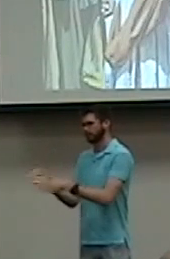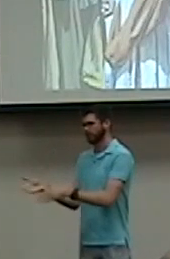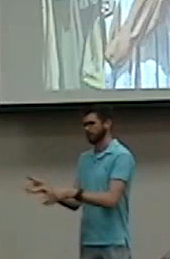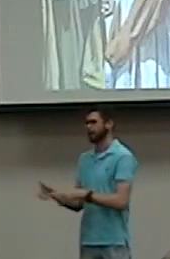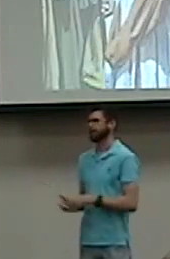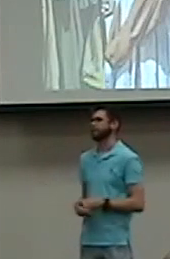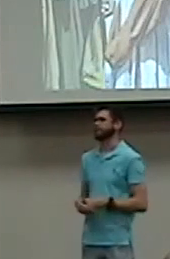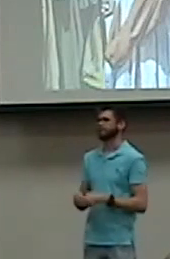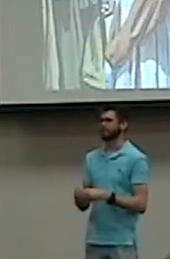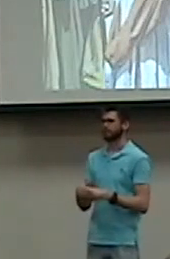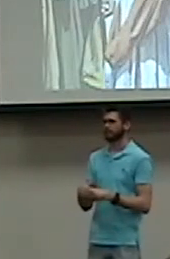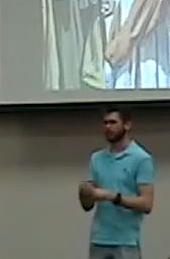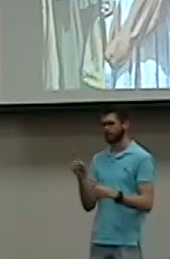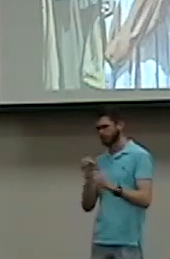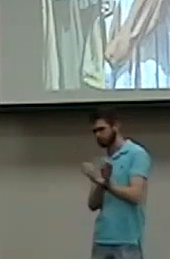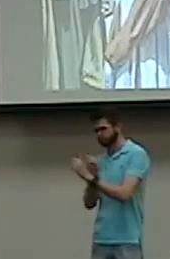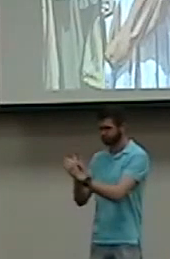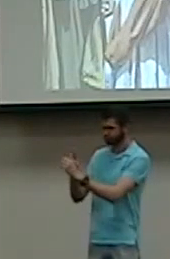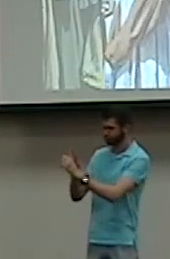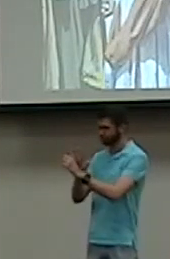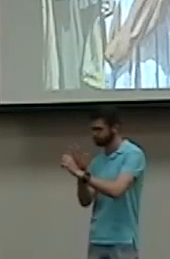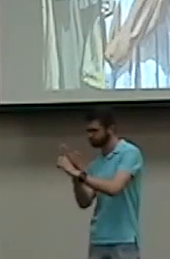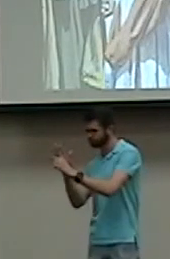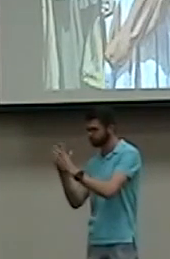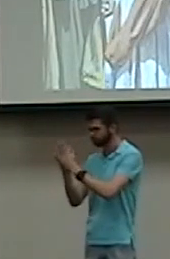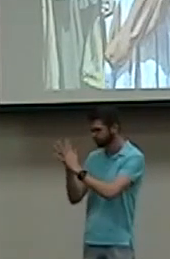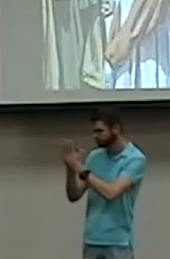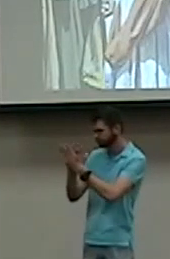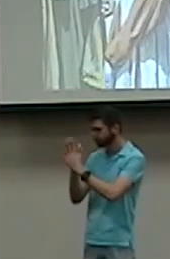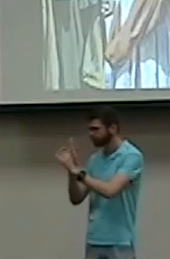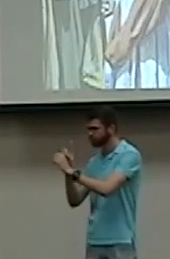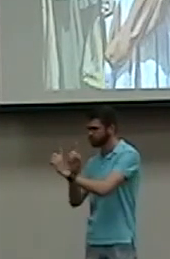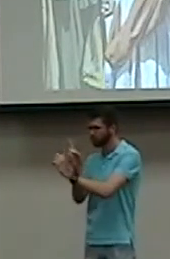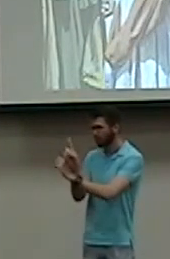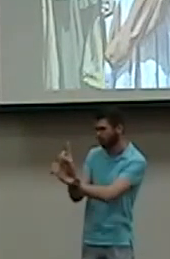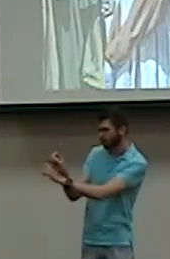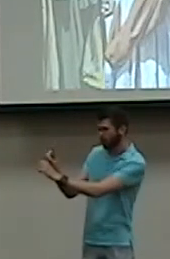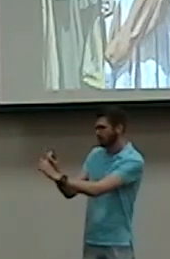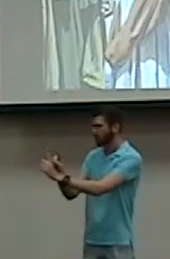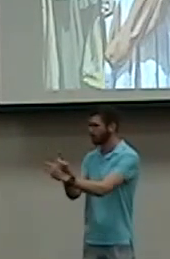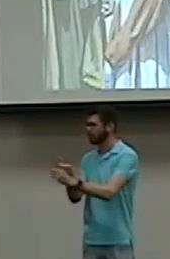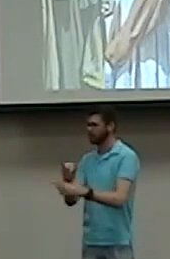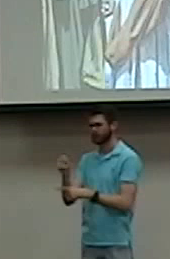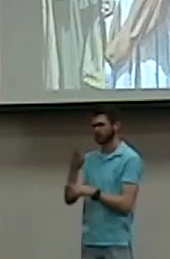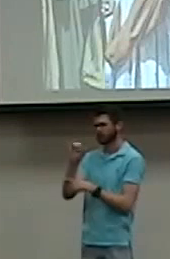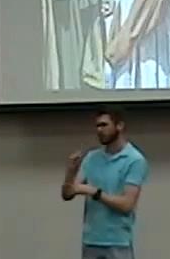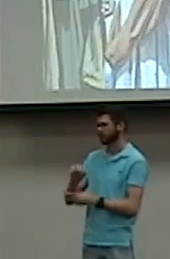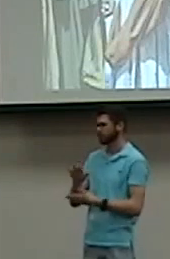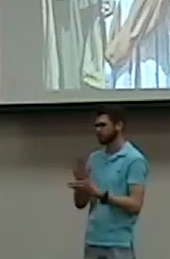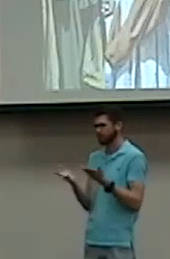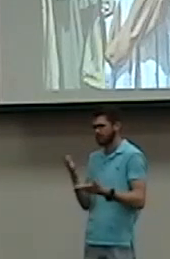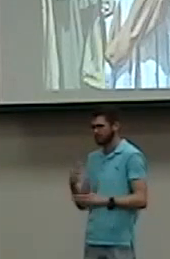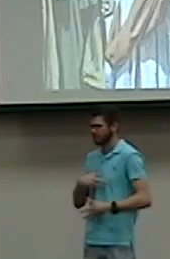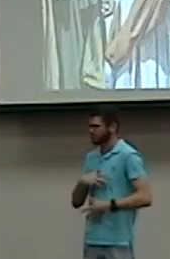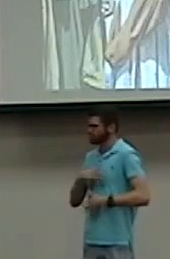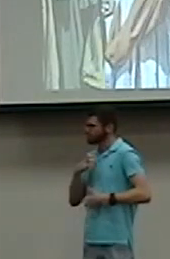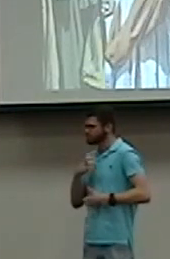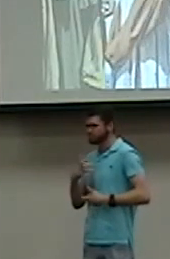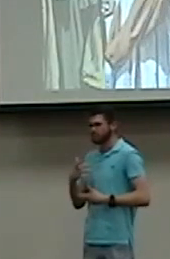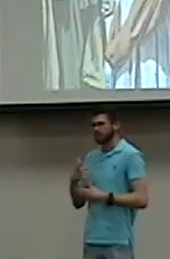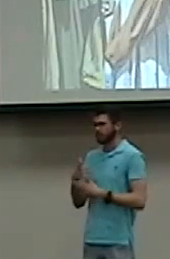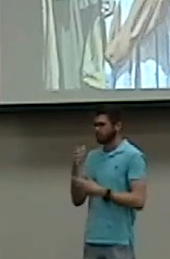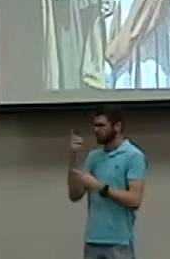He's pushing through the crowd. He's probably a little annoyed at everyone who's pushing in on him and not making way so that he can get to his house. And all of a sudden